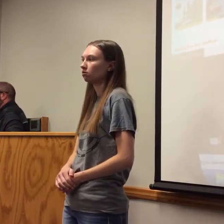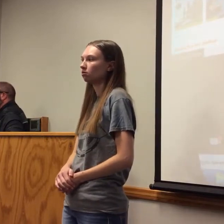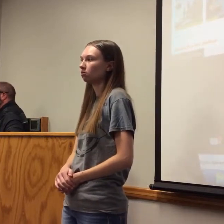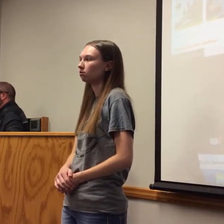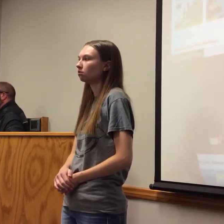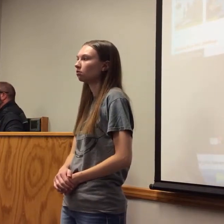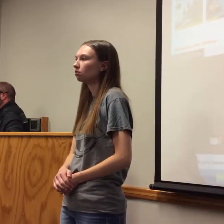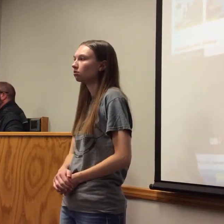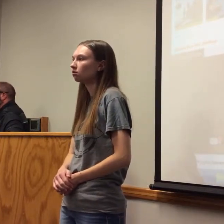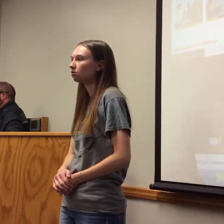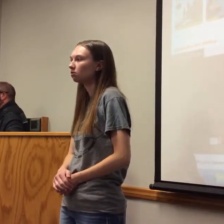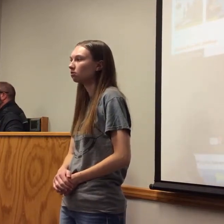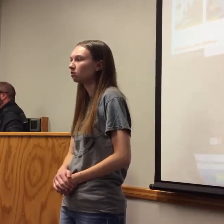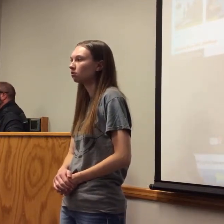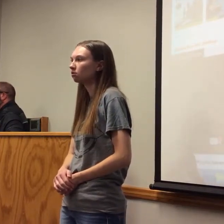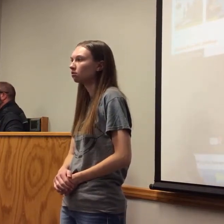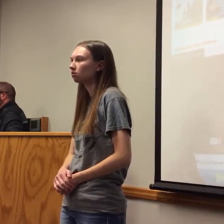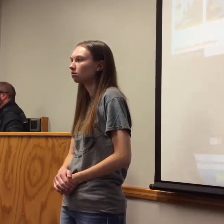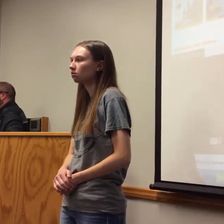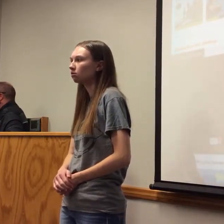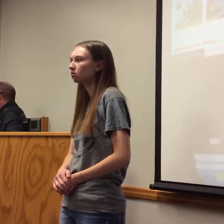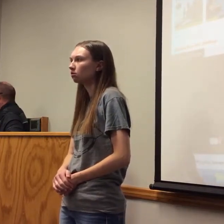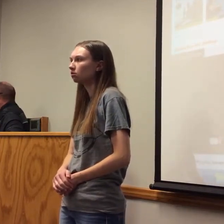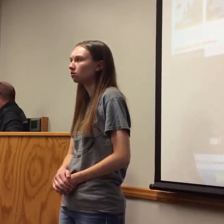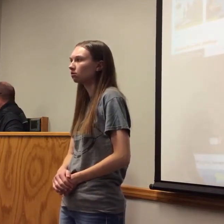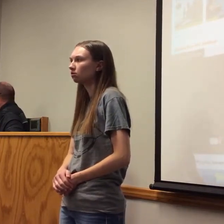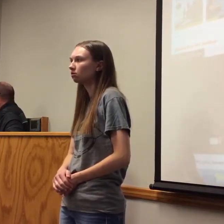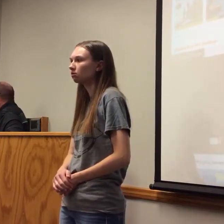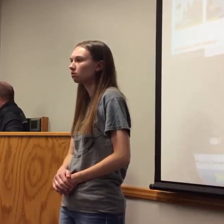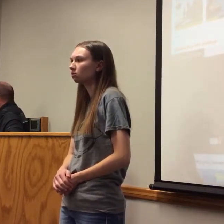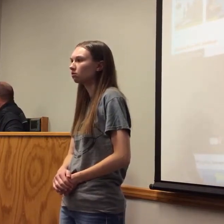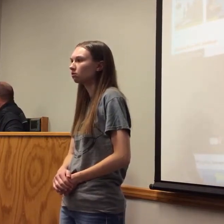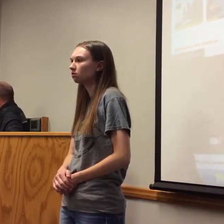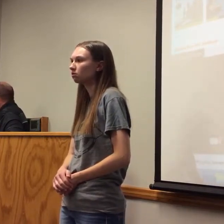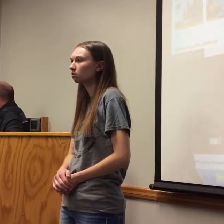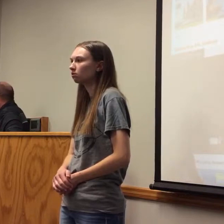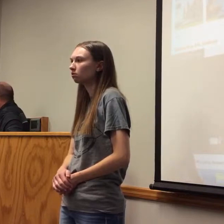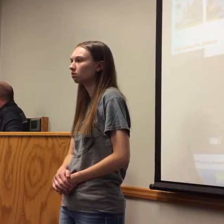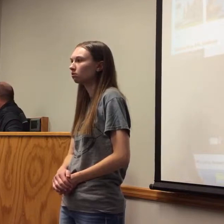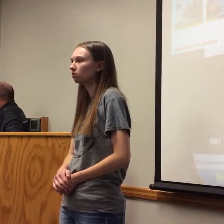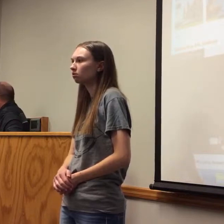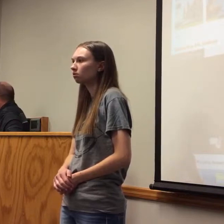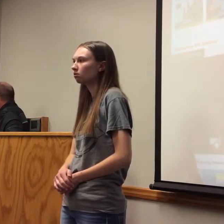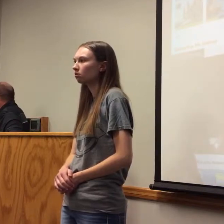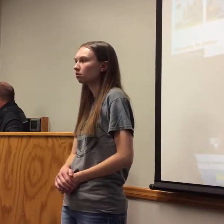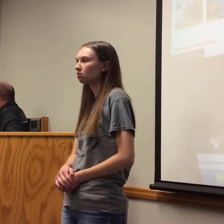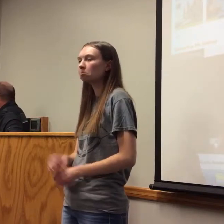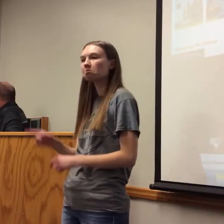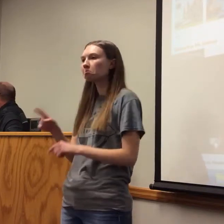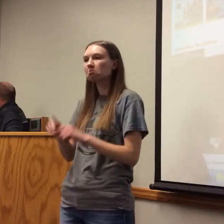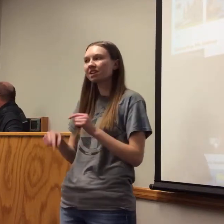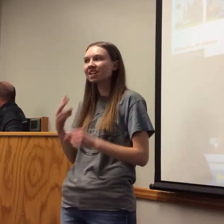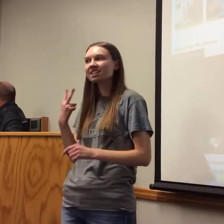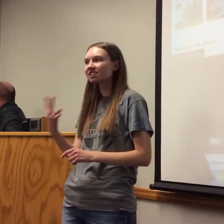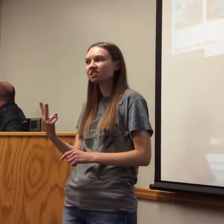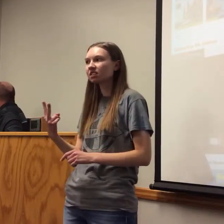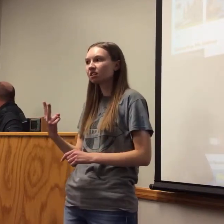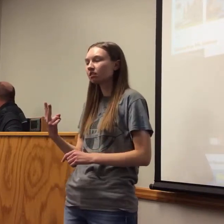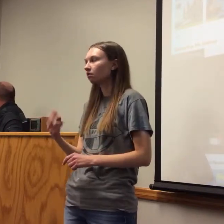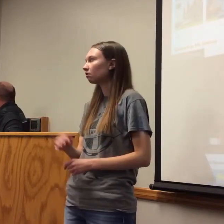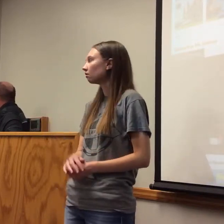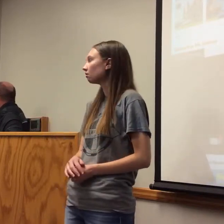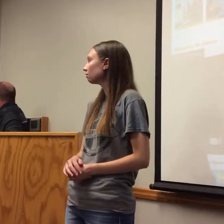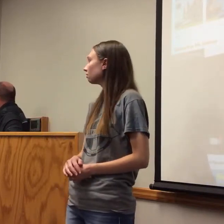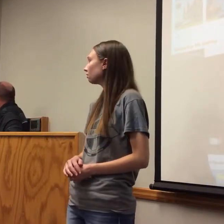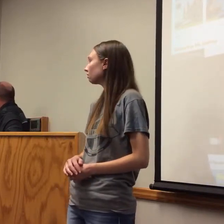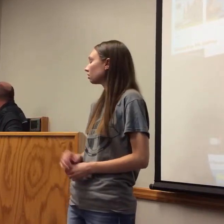that you don't have a camera on the computer that you're using, because we can't see you guys. I don't think